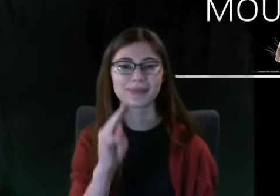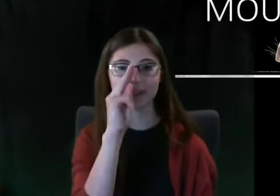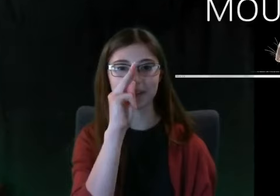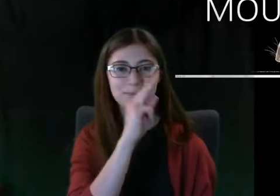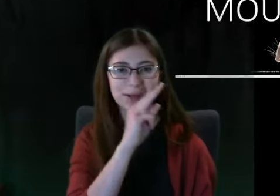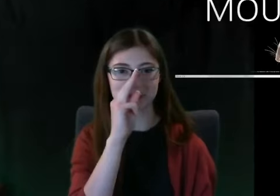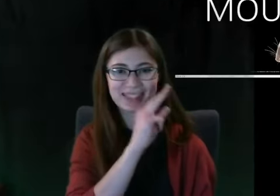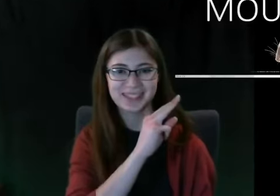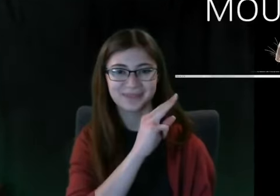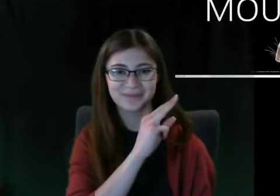Mouse.